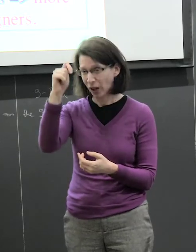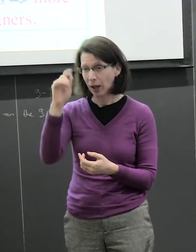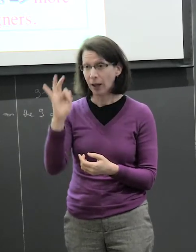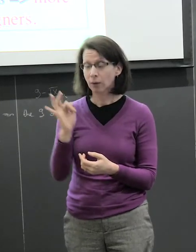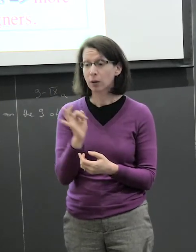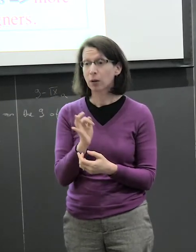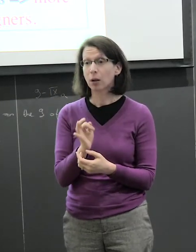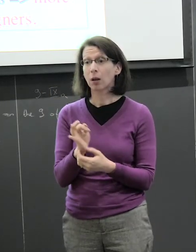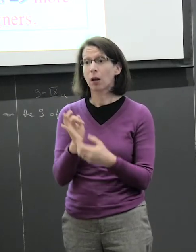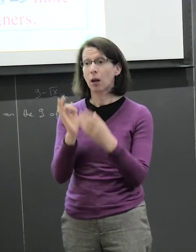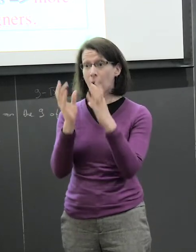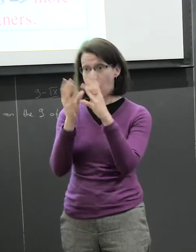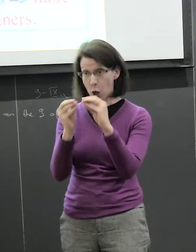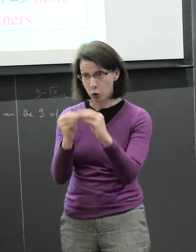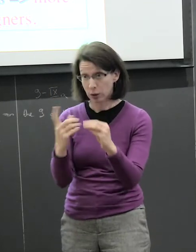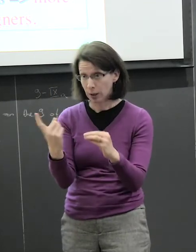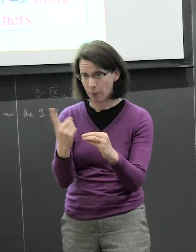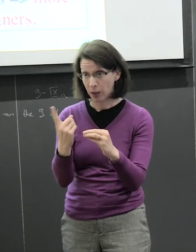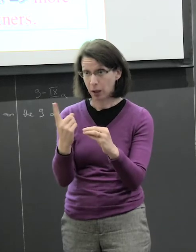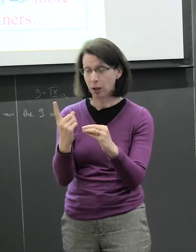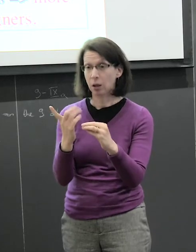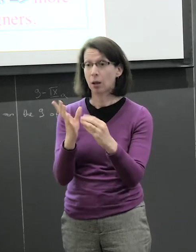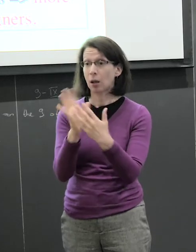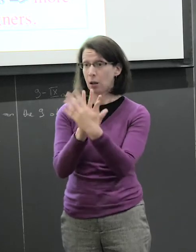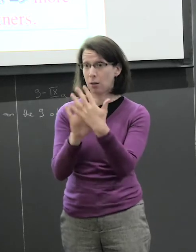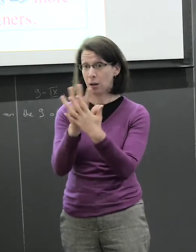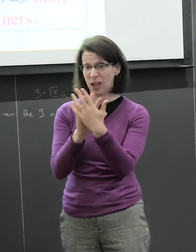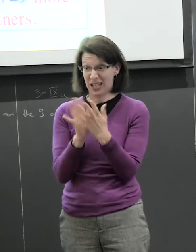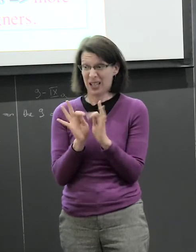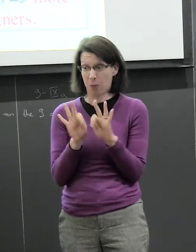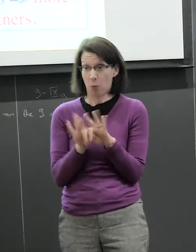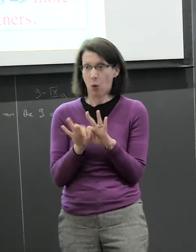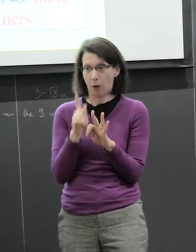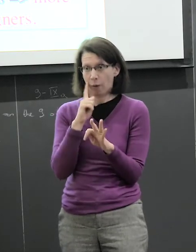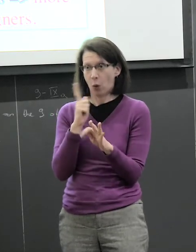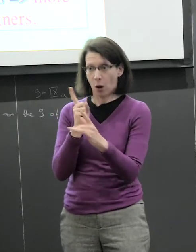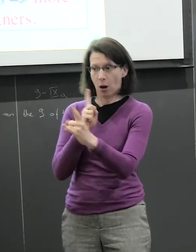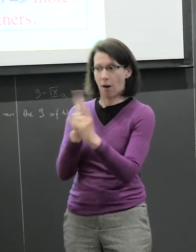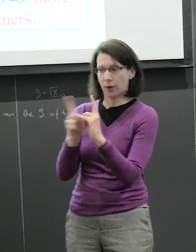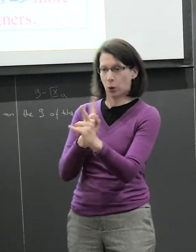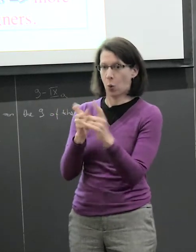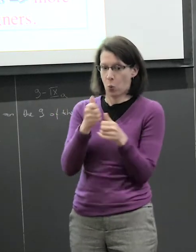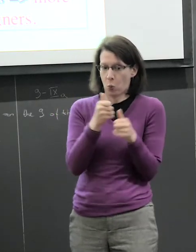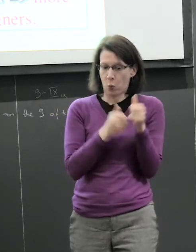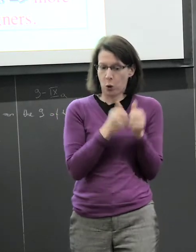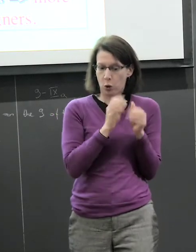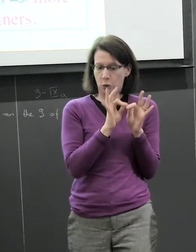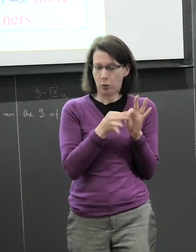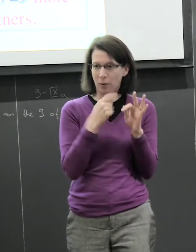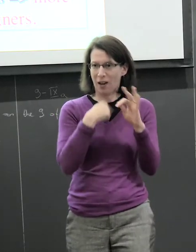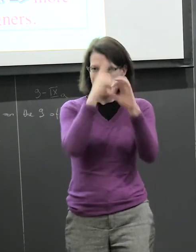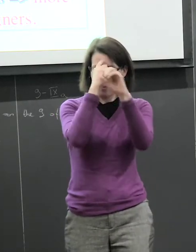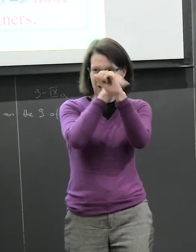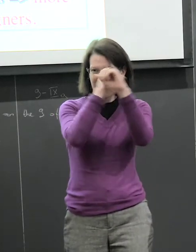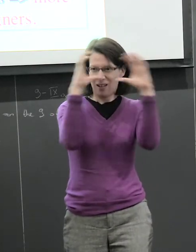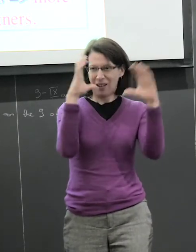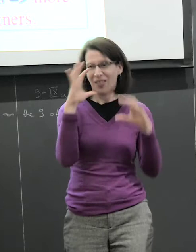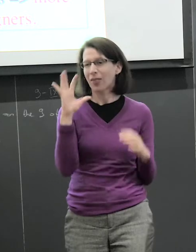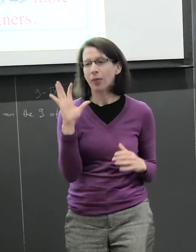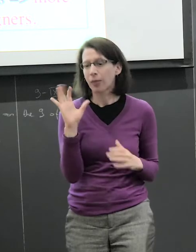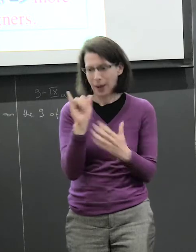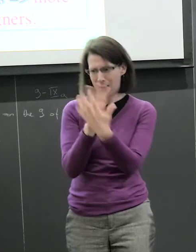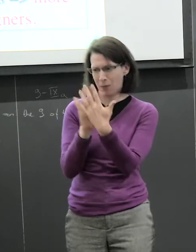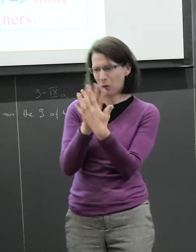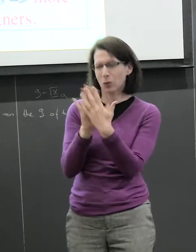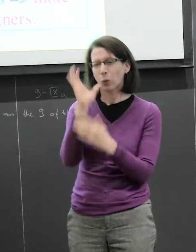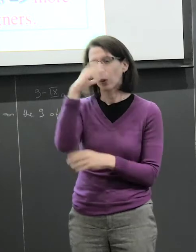utter something that's totally ambiguous and it matters for the purpose of conversation, which reading you have in mind, that should be weird. And so you have to do something